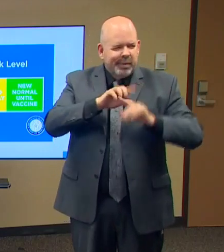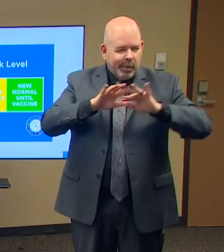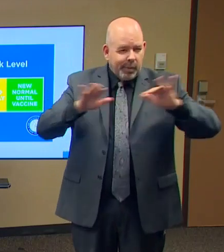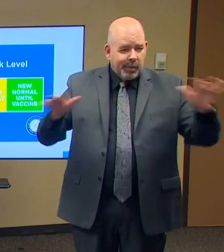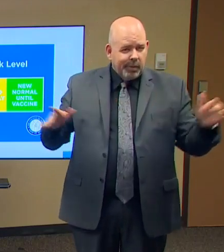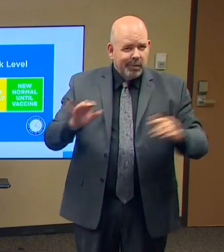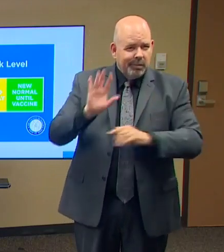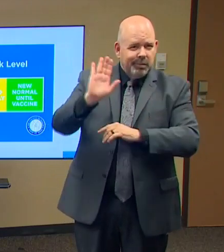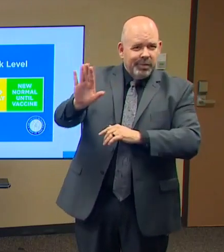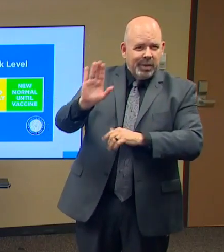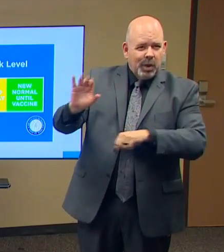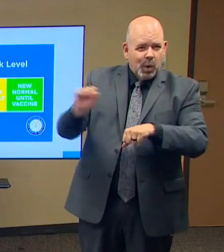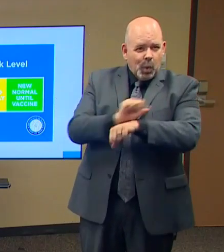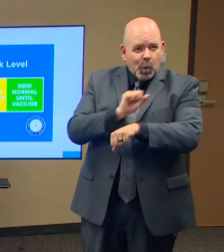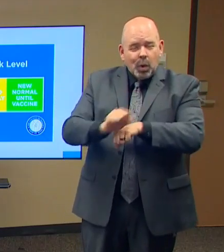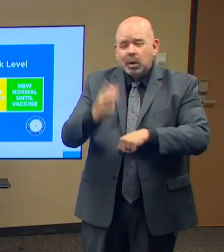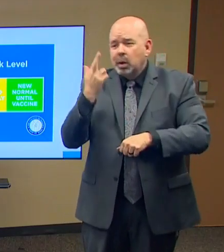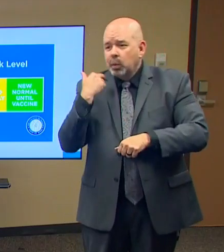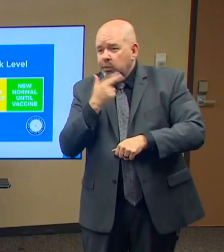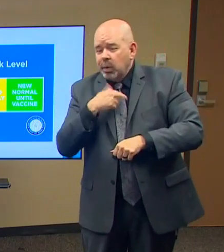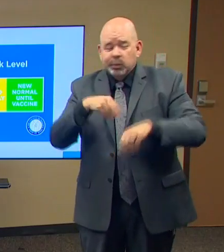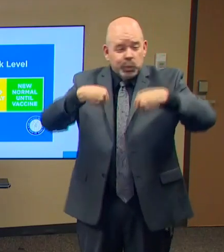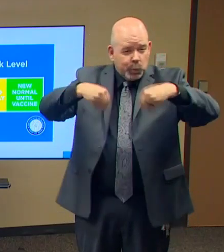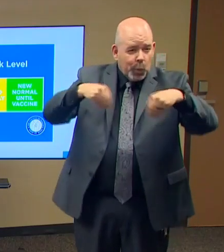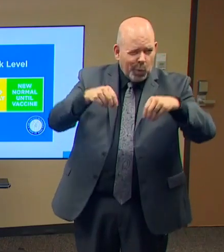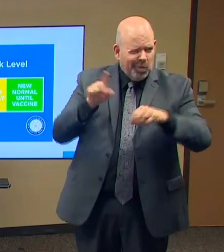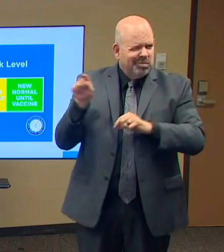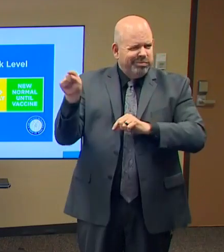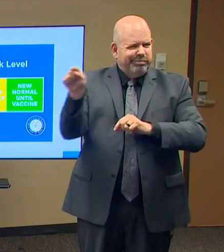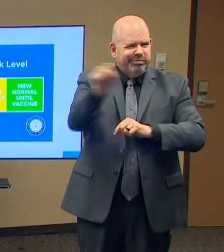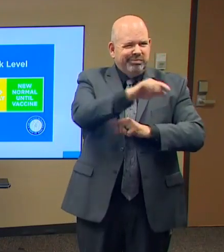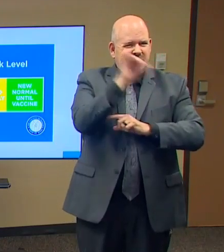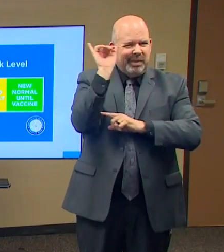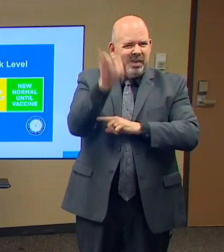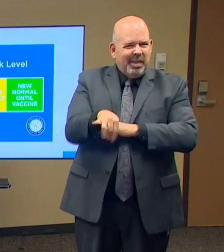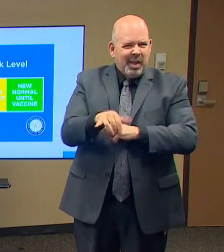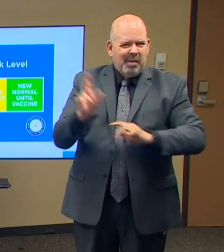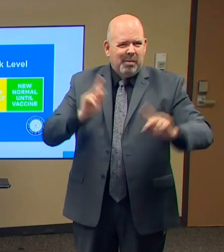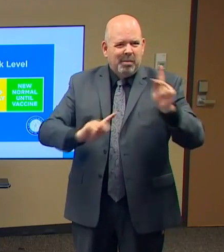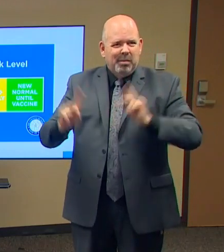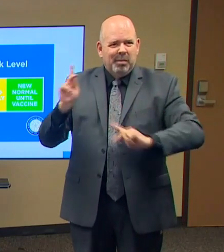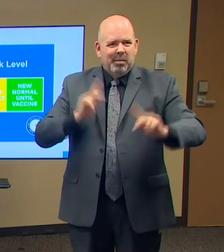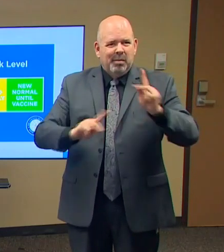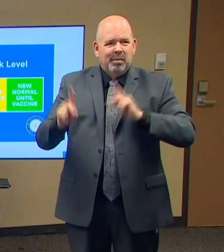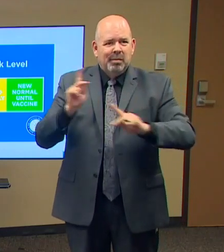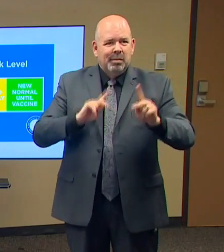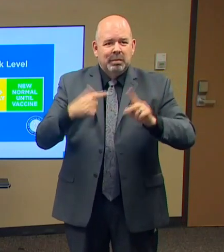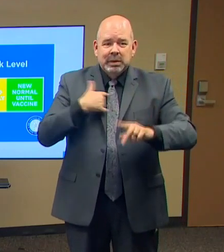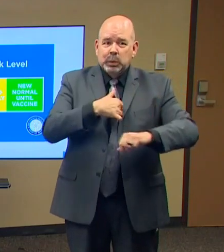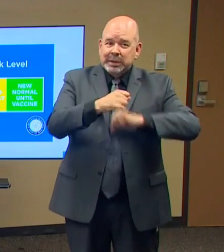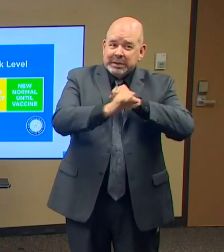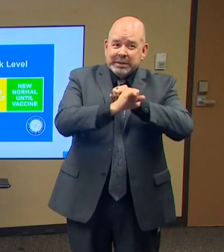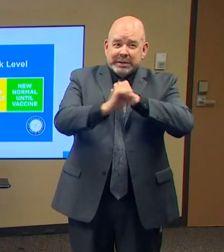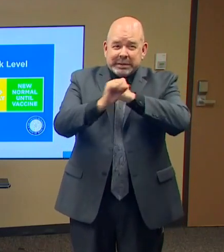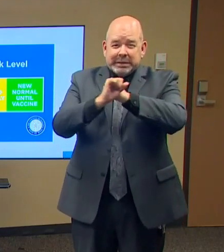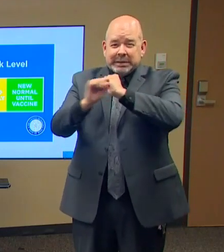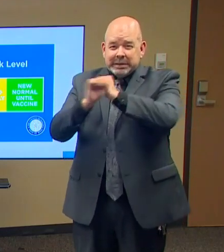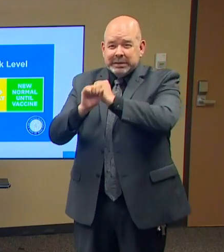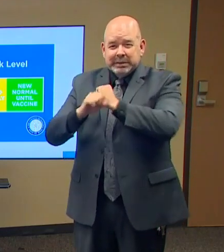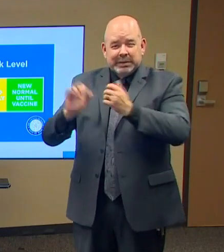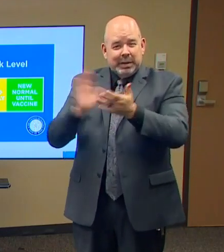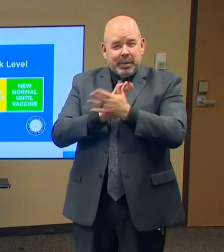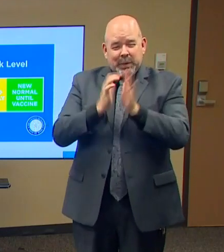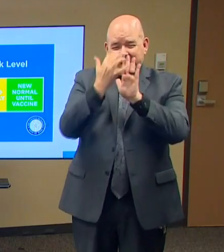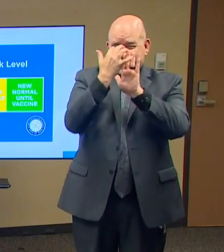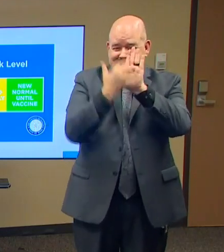get that word out. We do a lot of all of our materials are translated, Spanish translation. We are